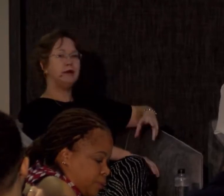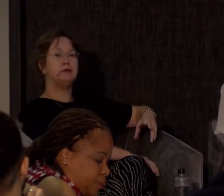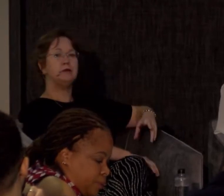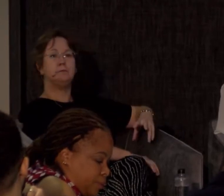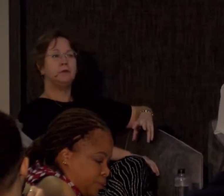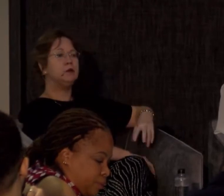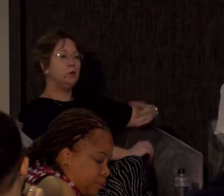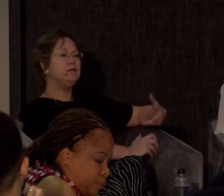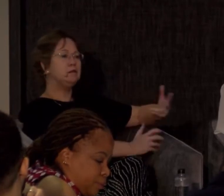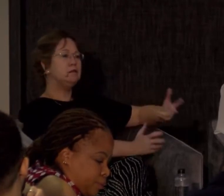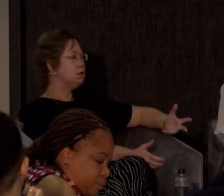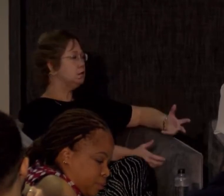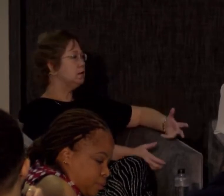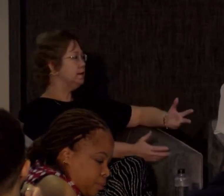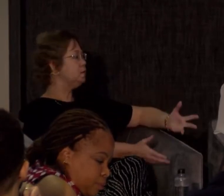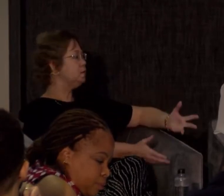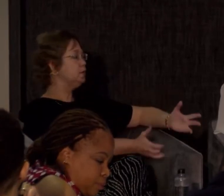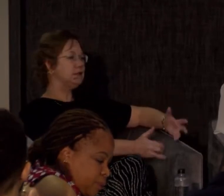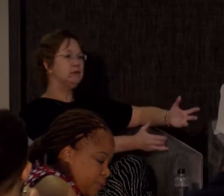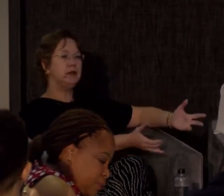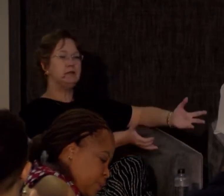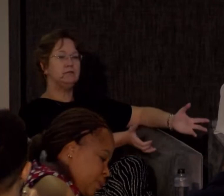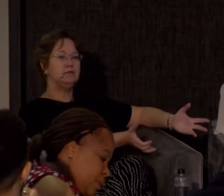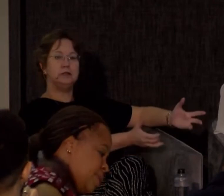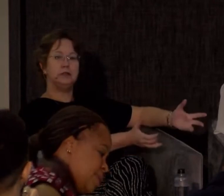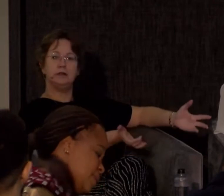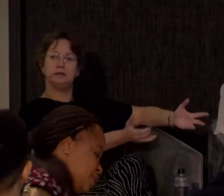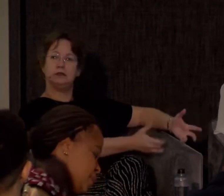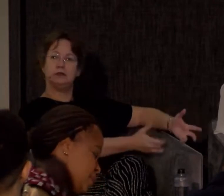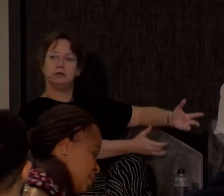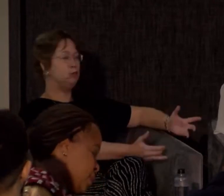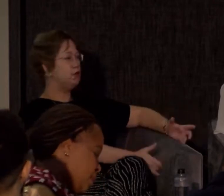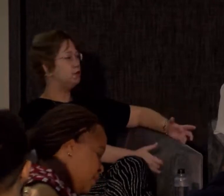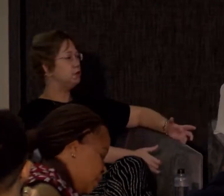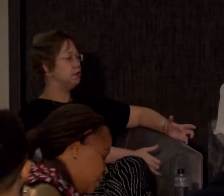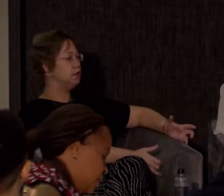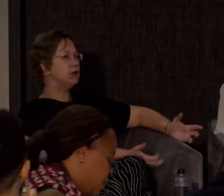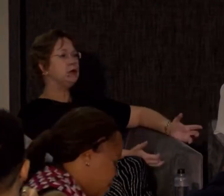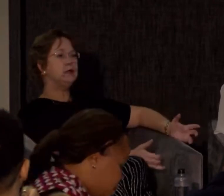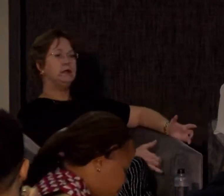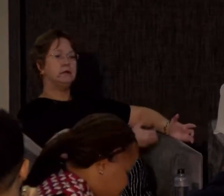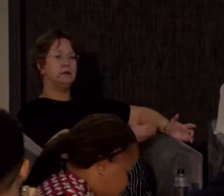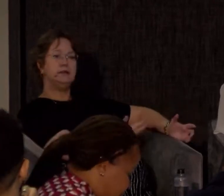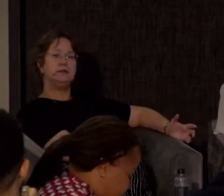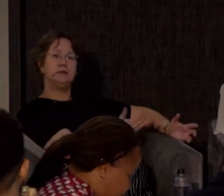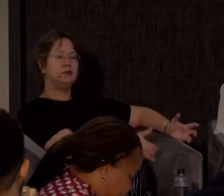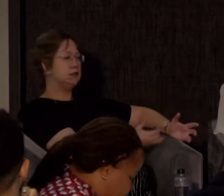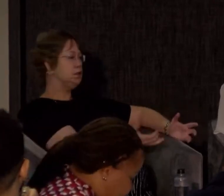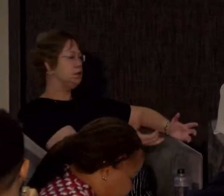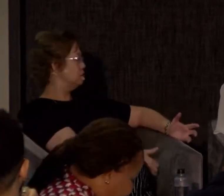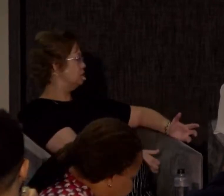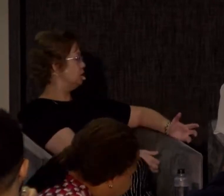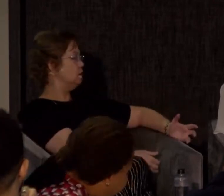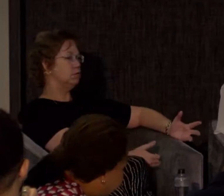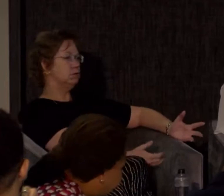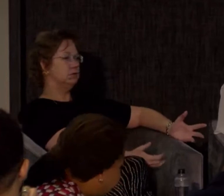orthodox paradigm. We think the leader must be somebody I voted in and that now sits in parliament. We think the leader is the executive